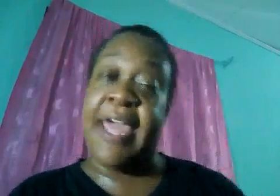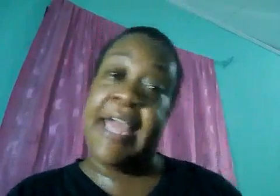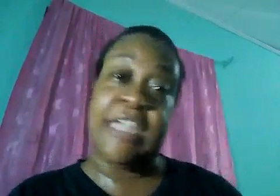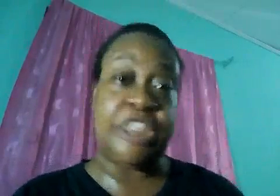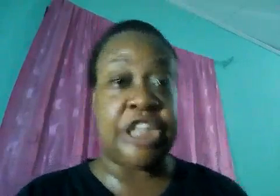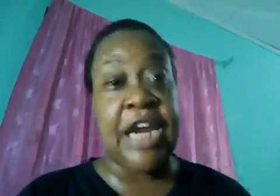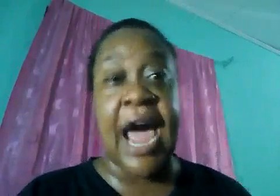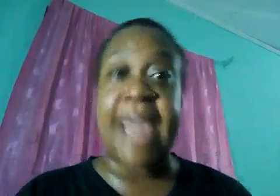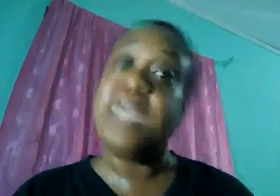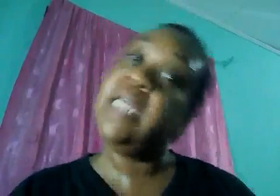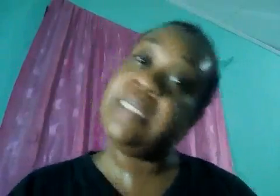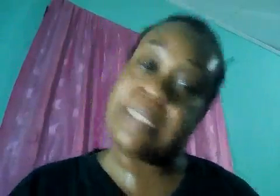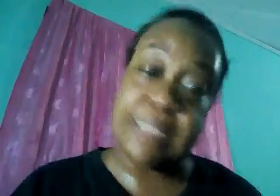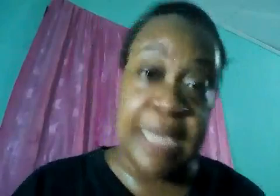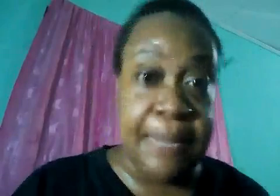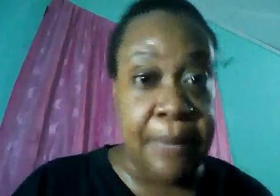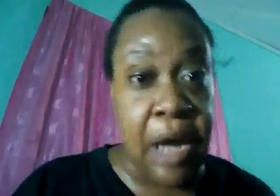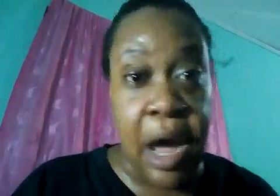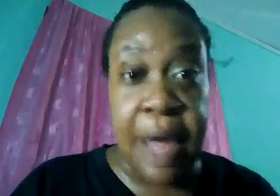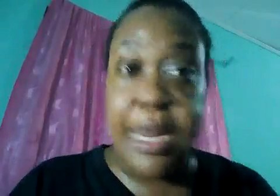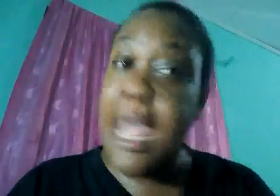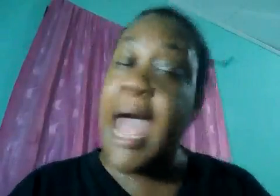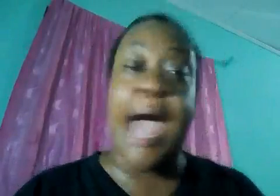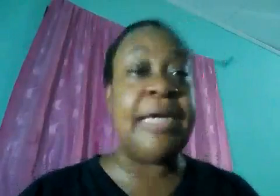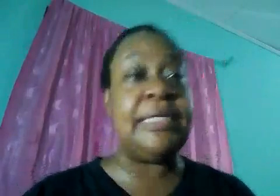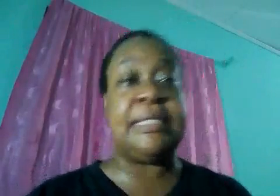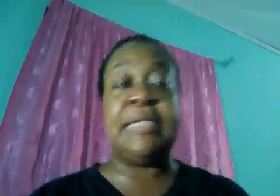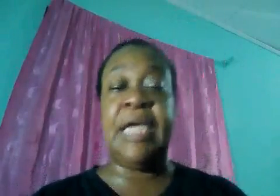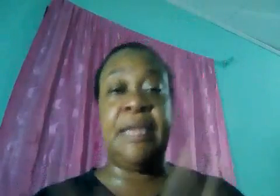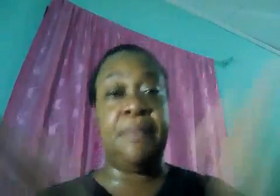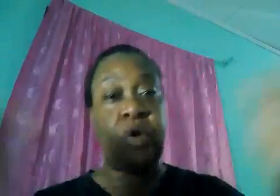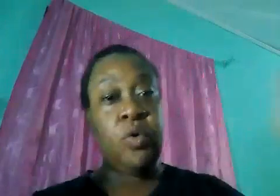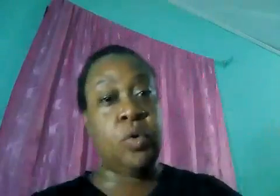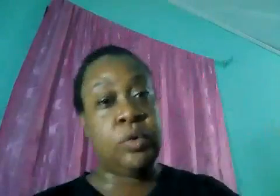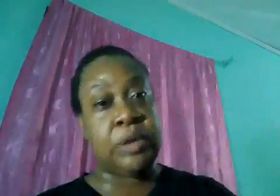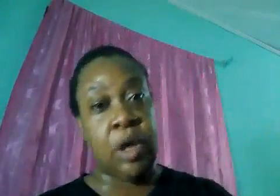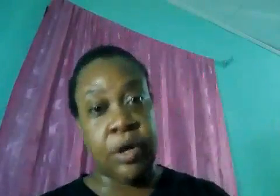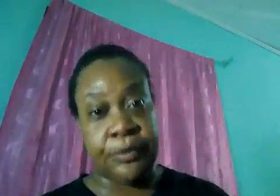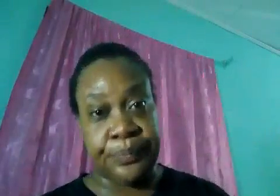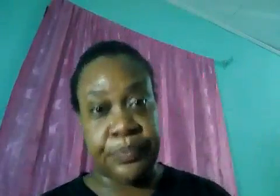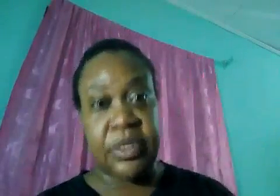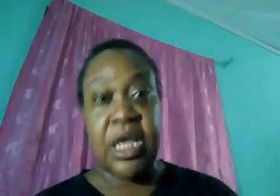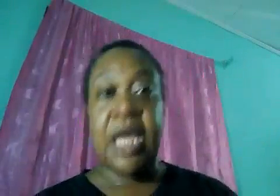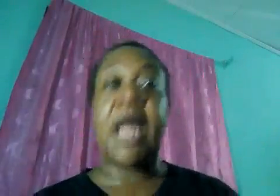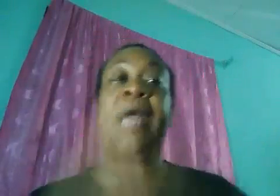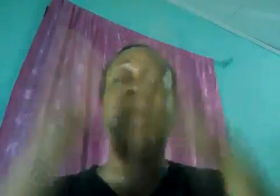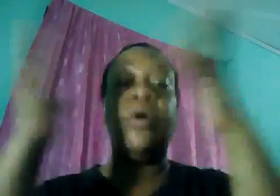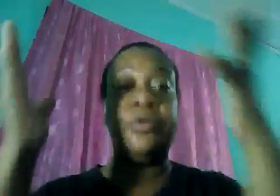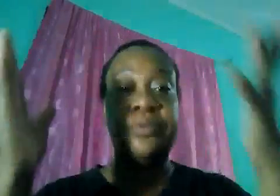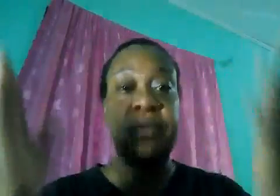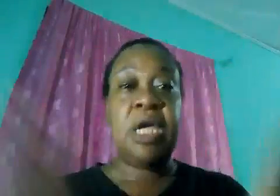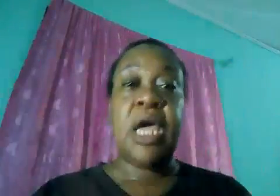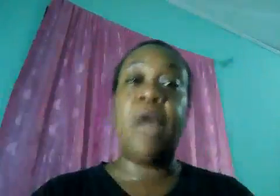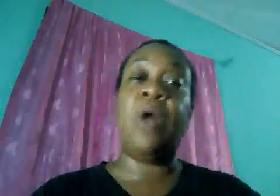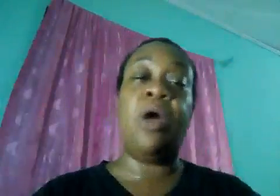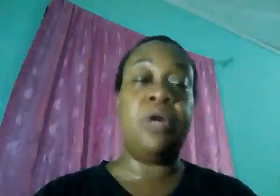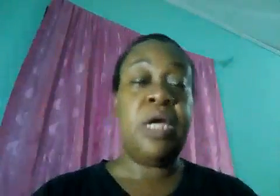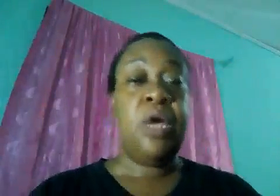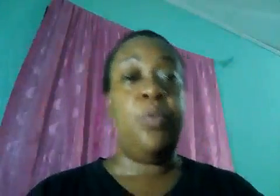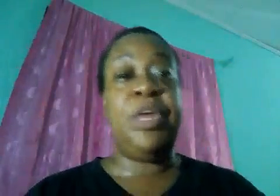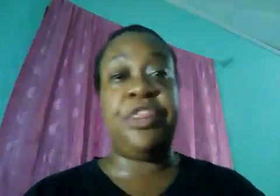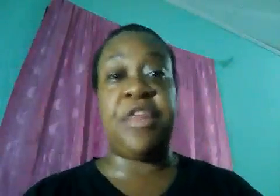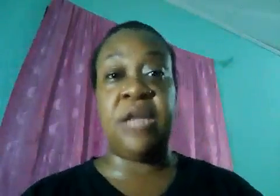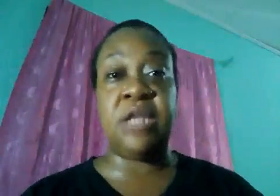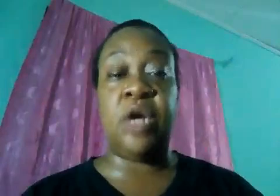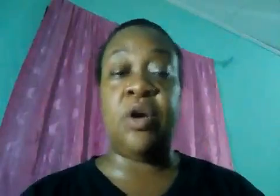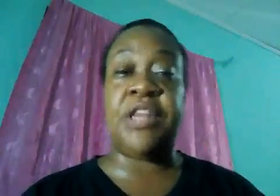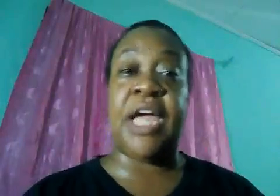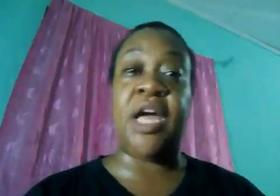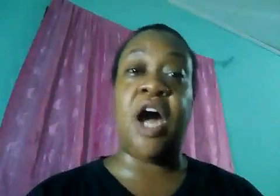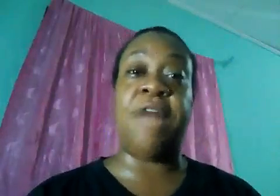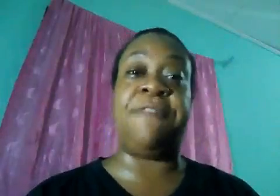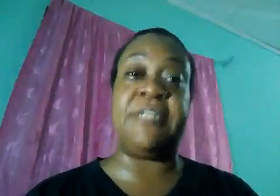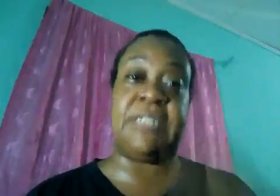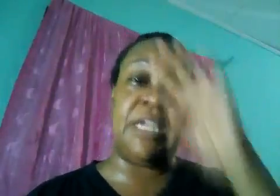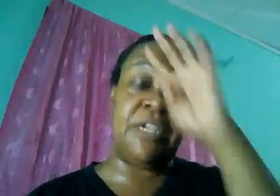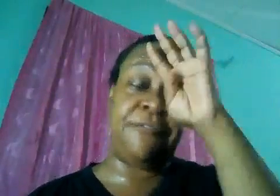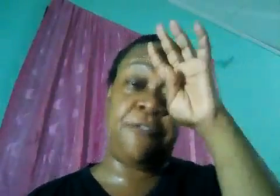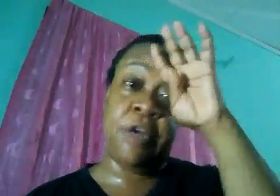Shaddai, same God. And his name goes on and on and on. We thank the Lord thy God for sending forth